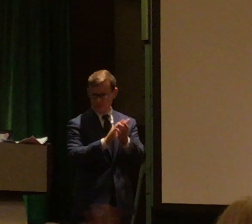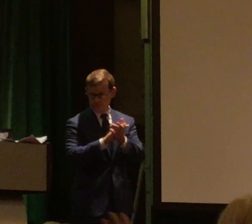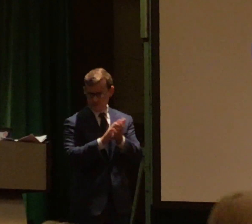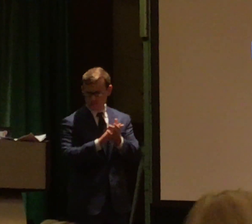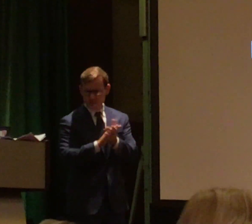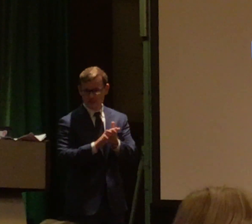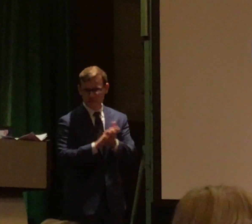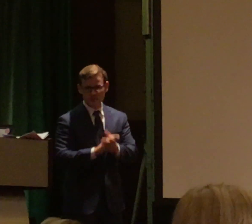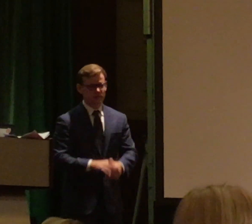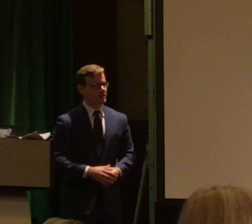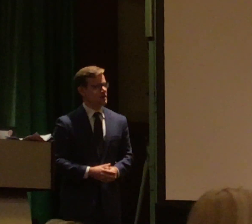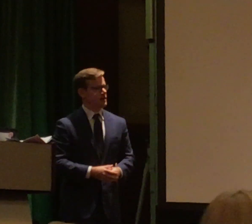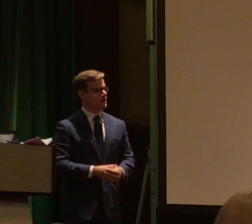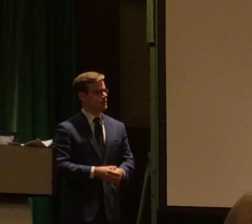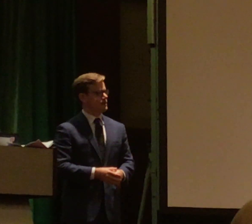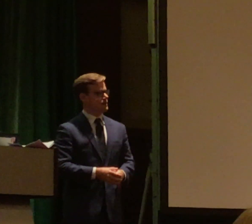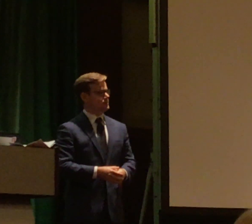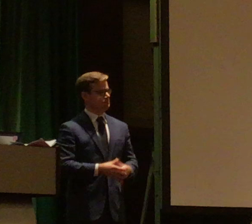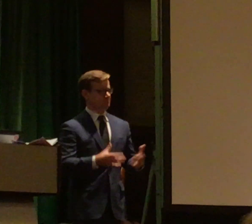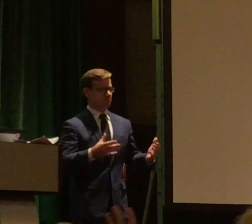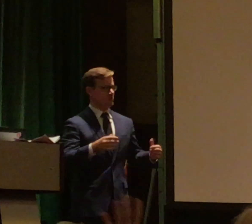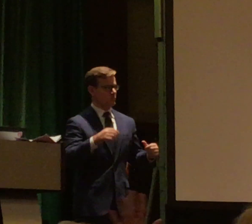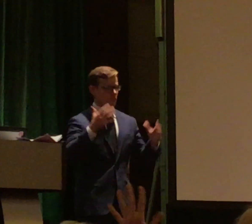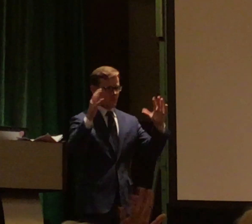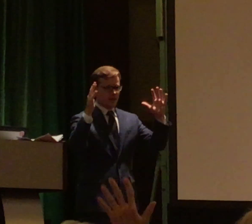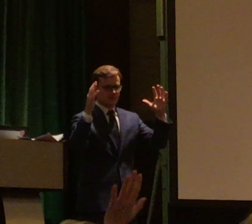so much for your service. We appreciate you.